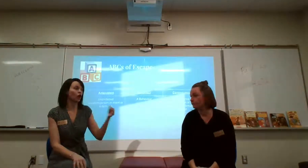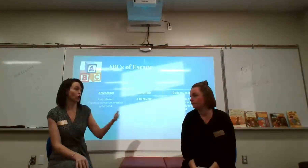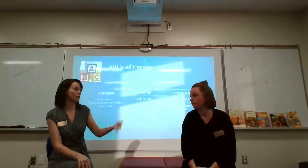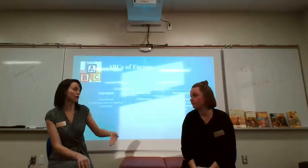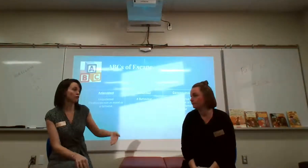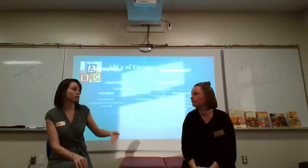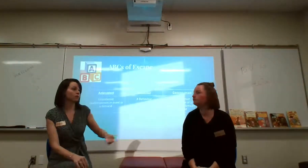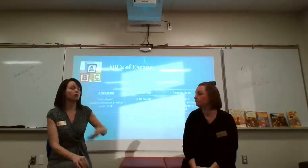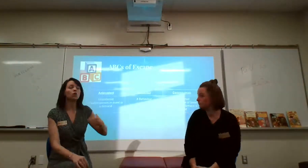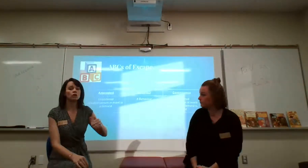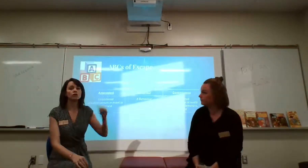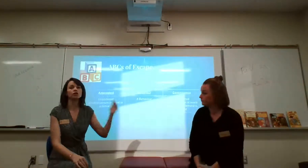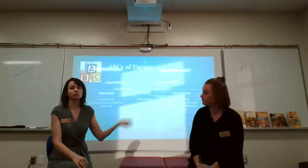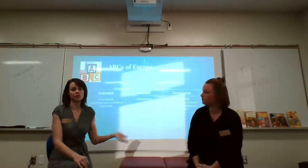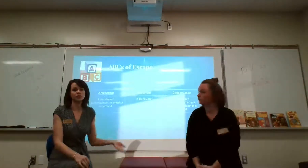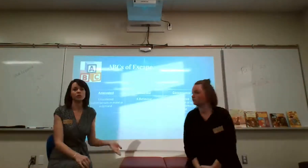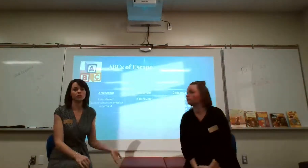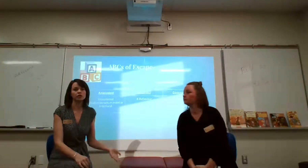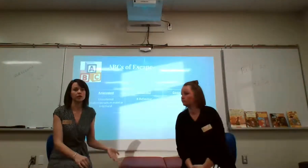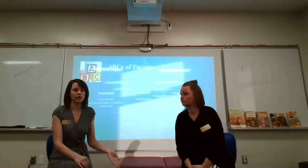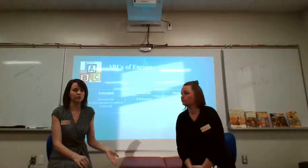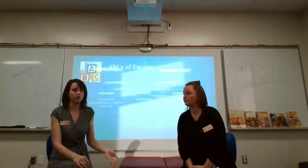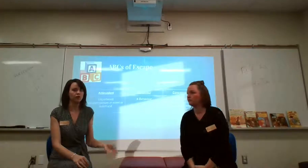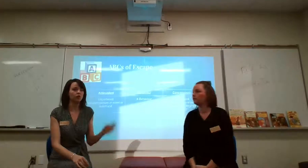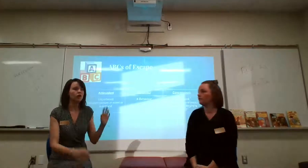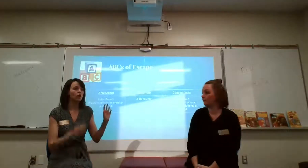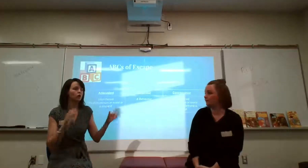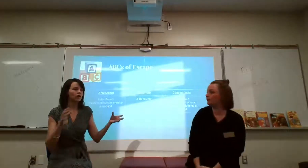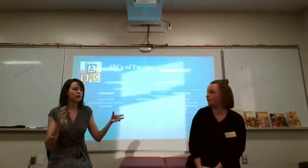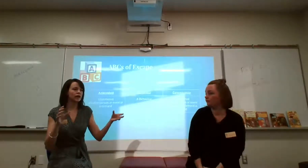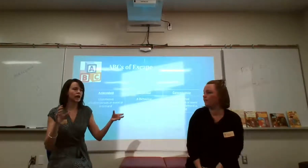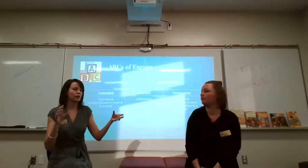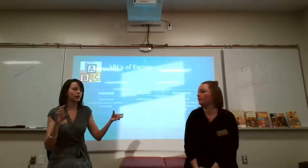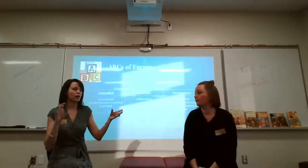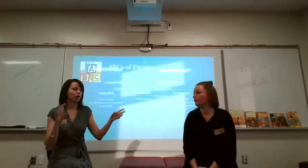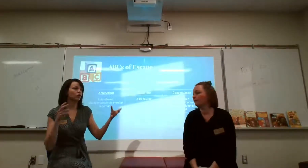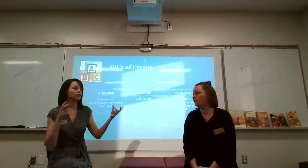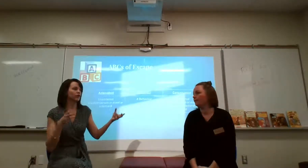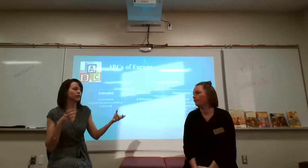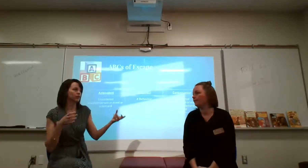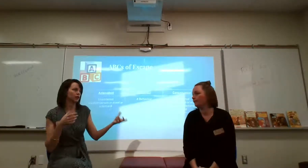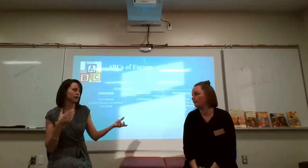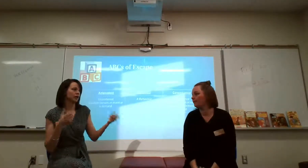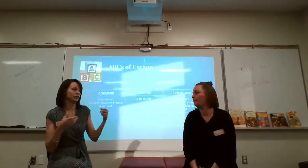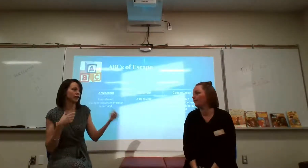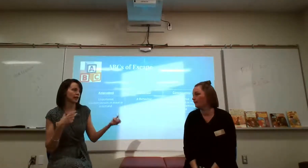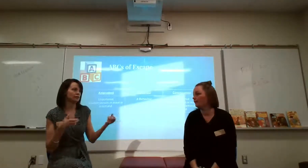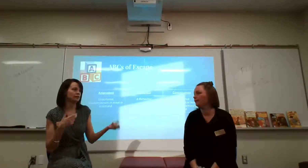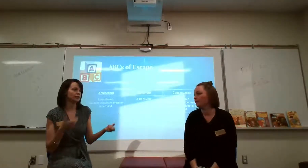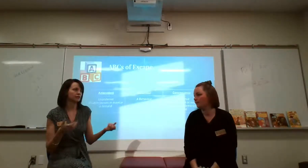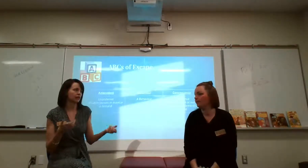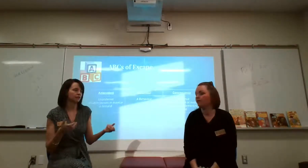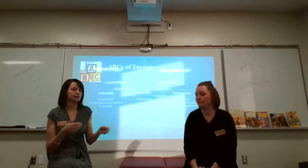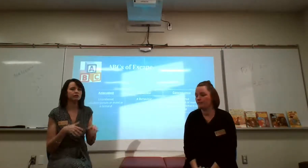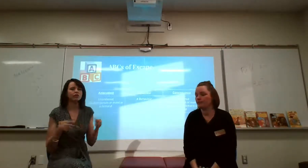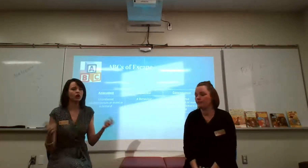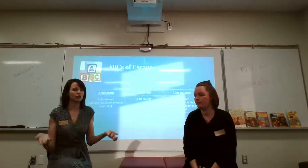longer reinforce it or start to reinforce the new behavior. So we hone very much in on the A's and C's for that reason, regardless